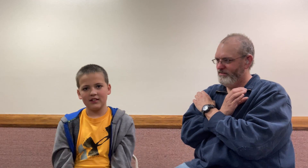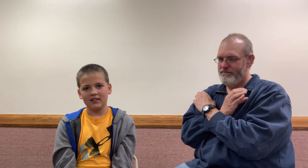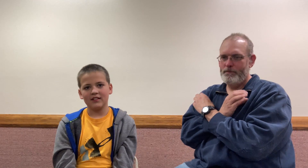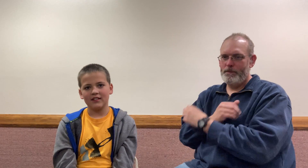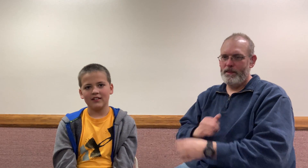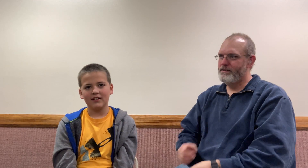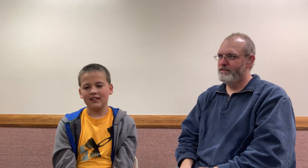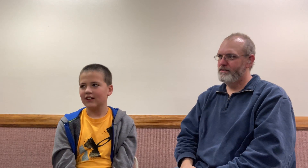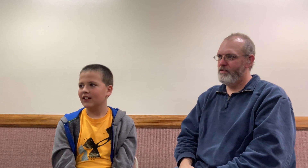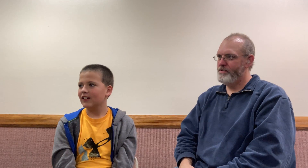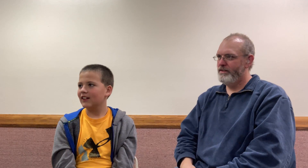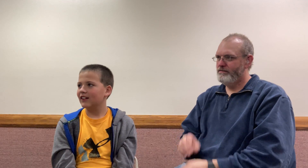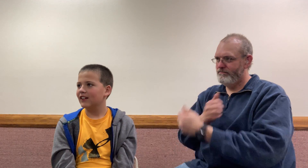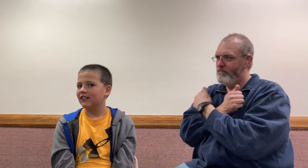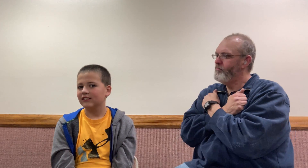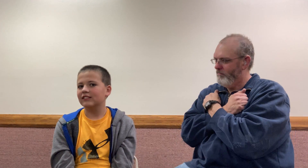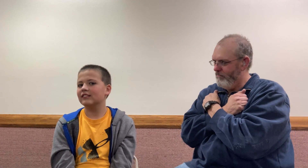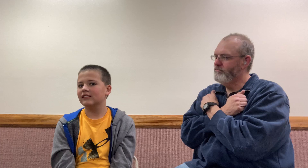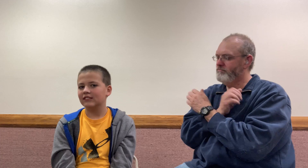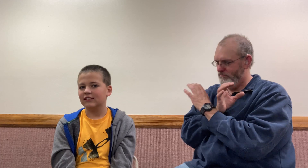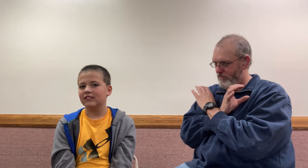Charity, kind of like love, right? But charity.